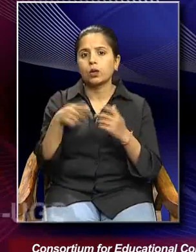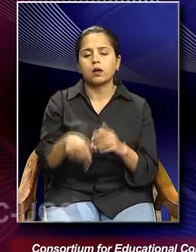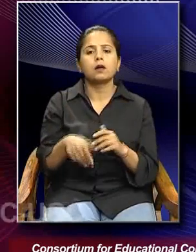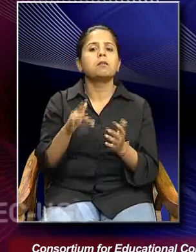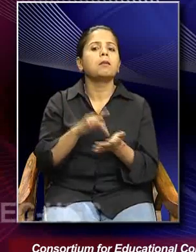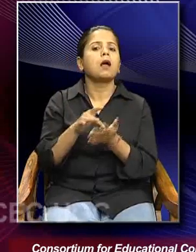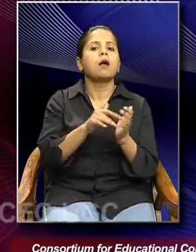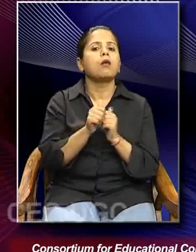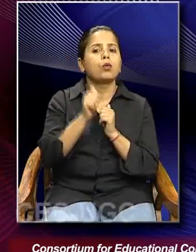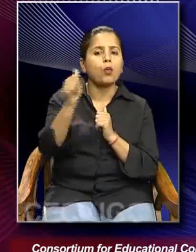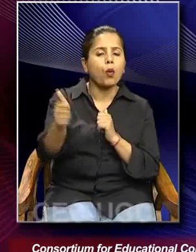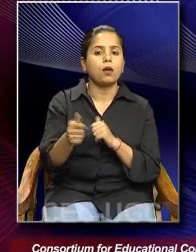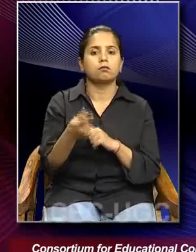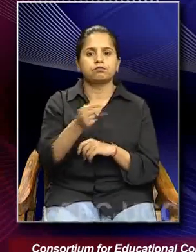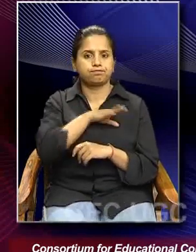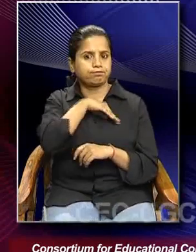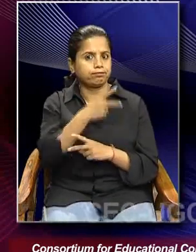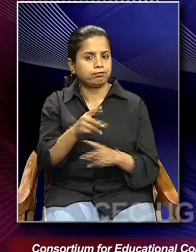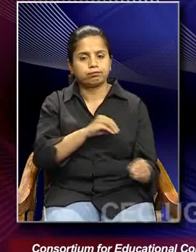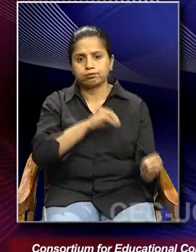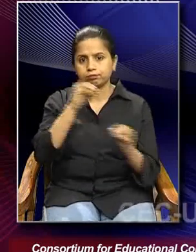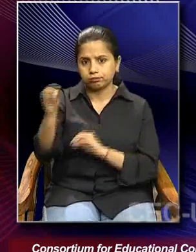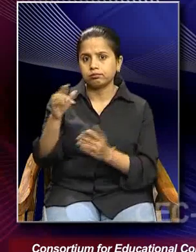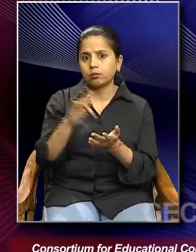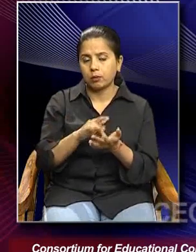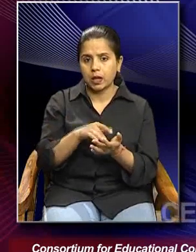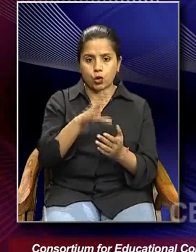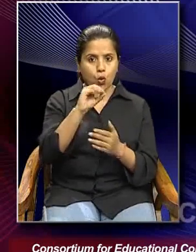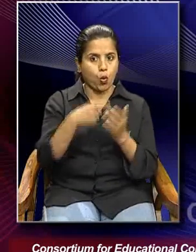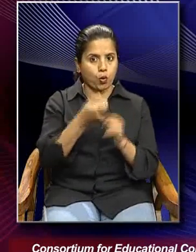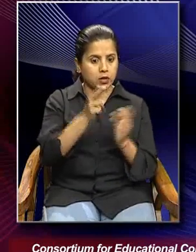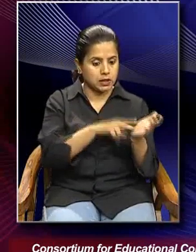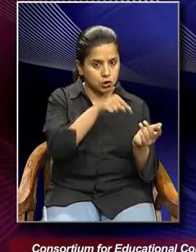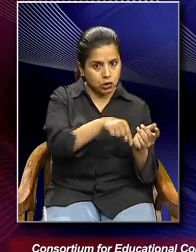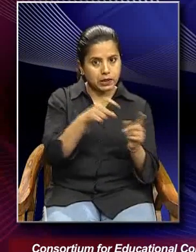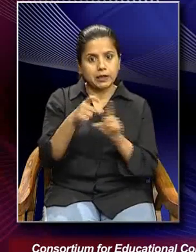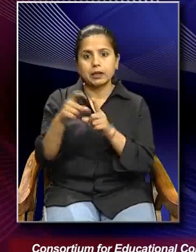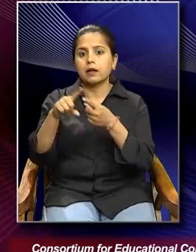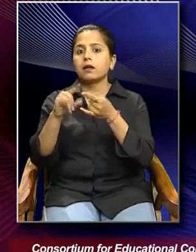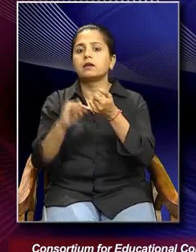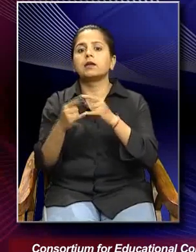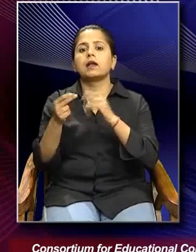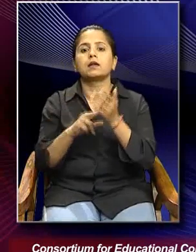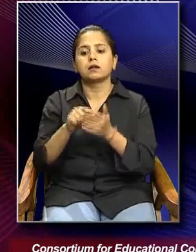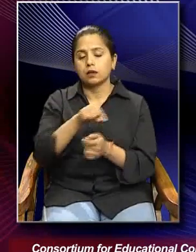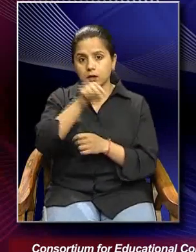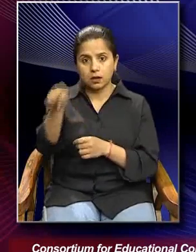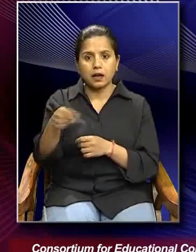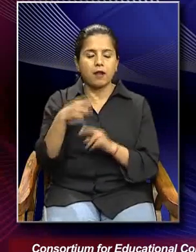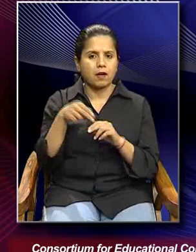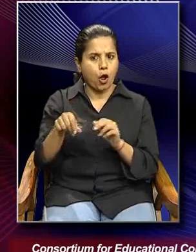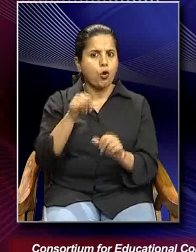distance and the cost of movement between place of origin and the place of destination. So with improvement in the